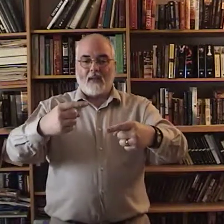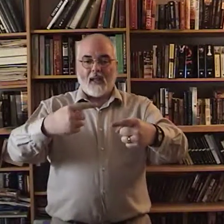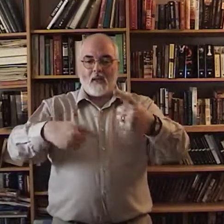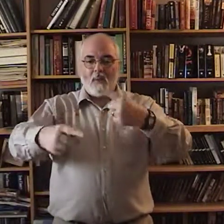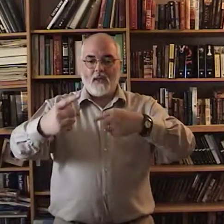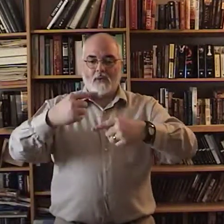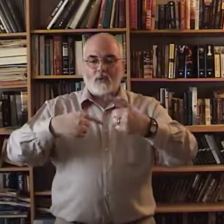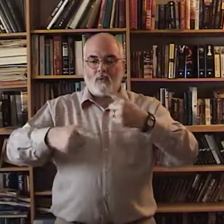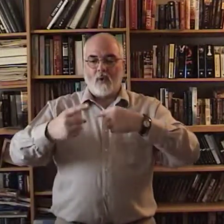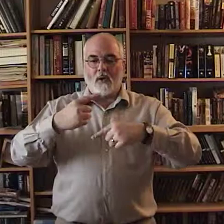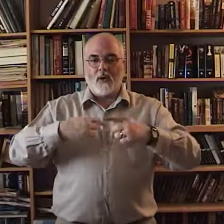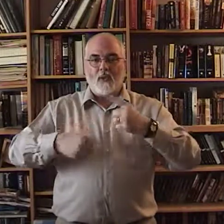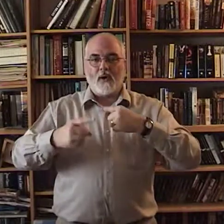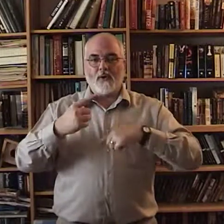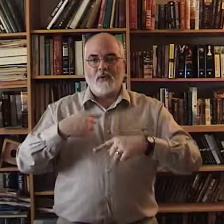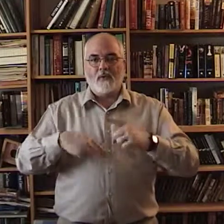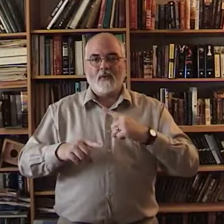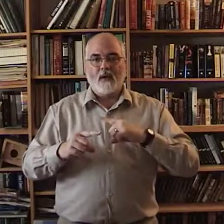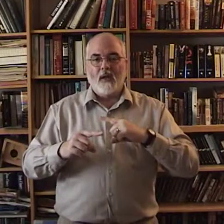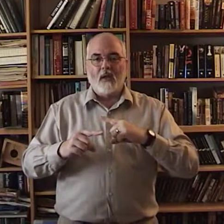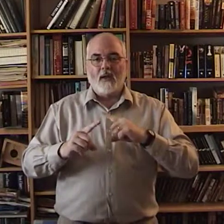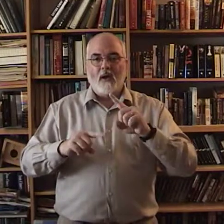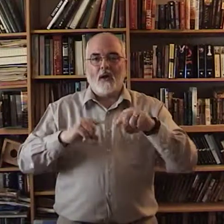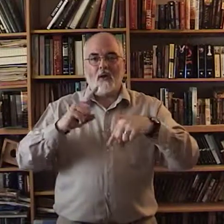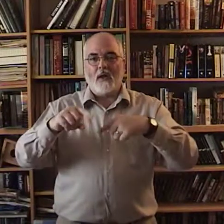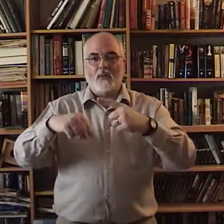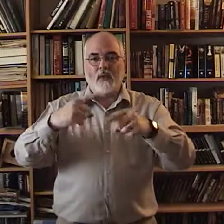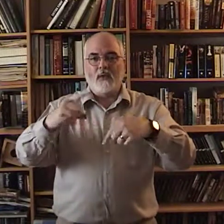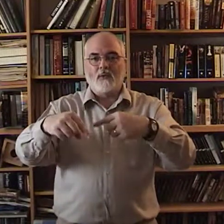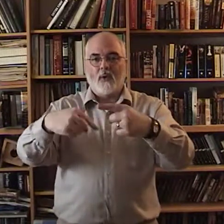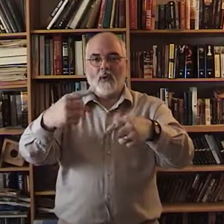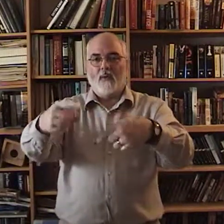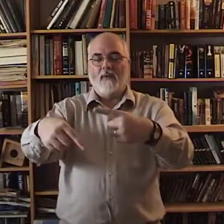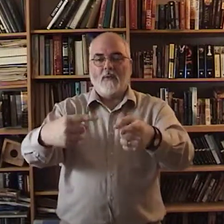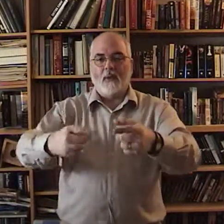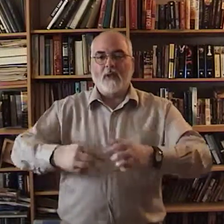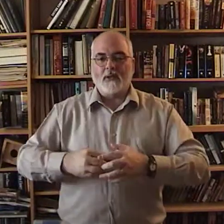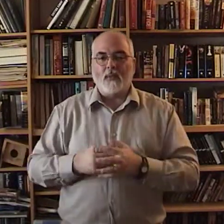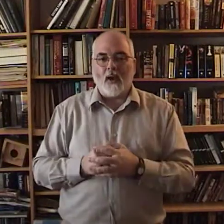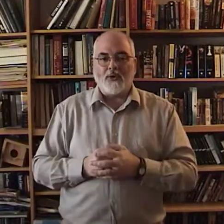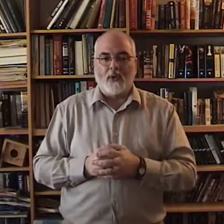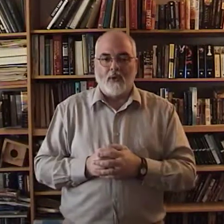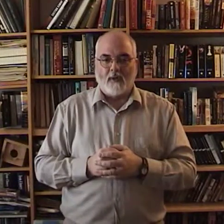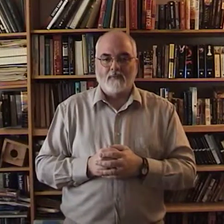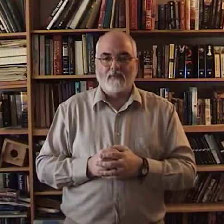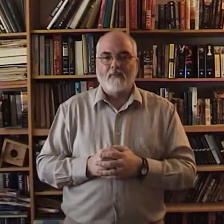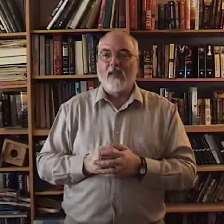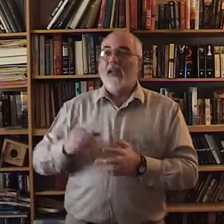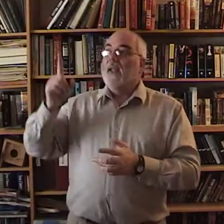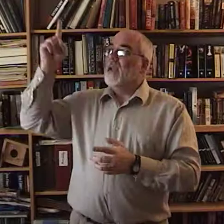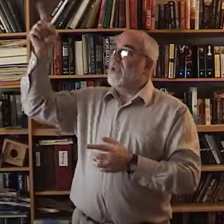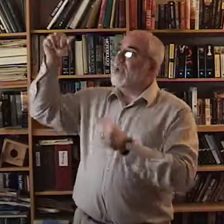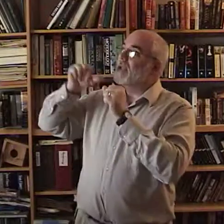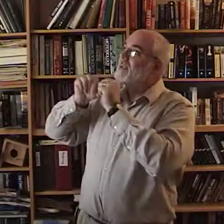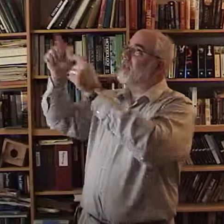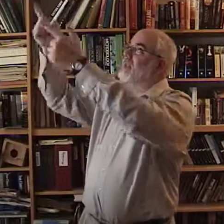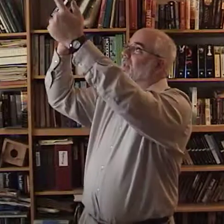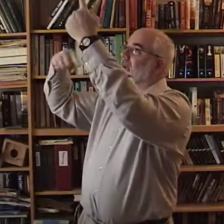like a wheels rolling toward you. Go is wheels rolling away from you. It's directional, though. He still